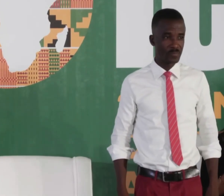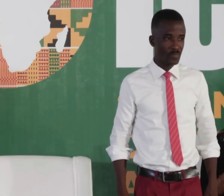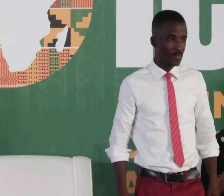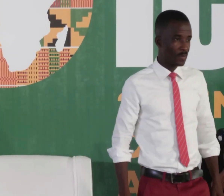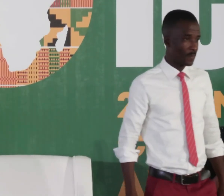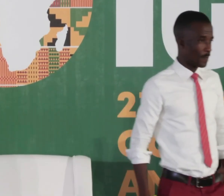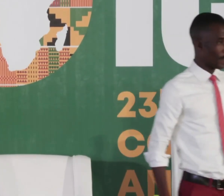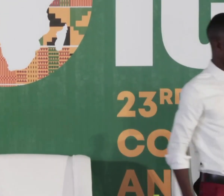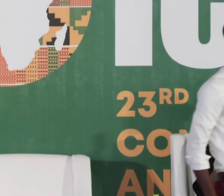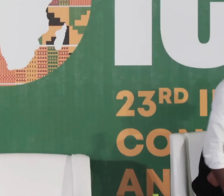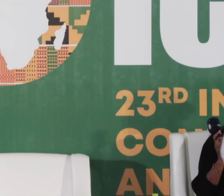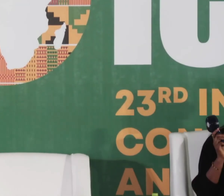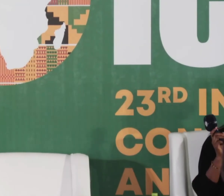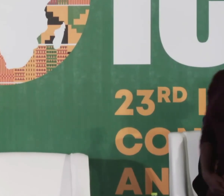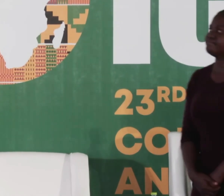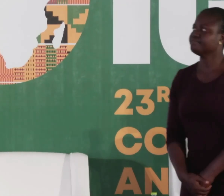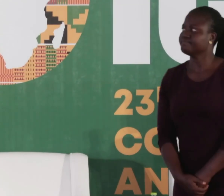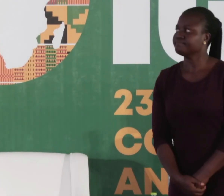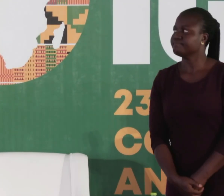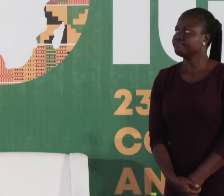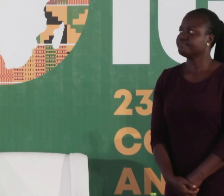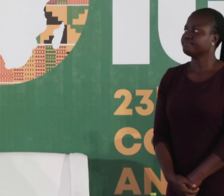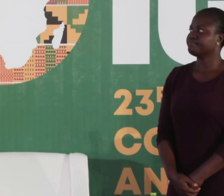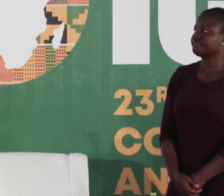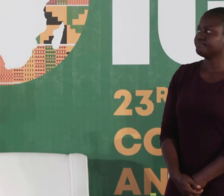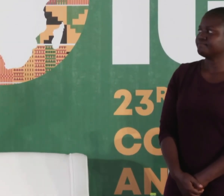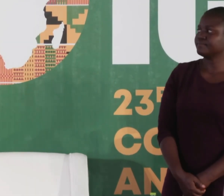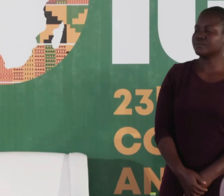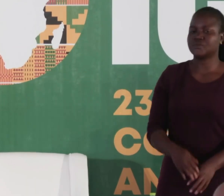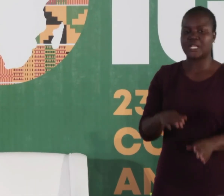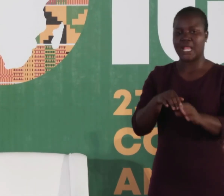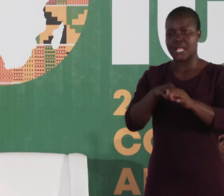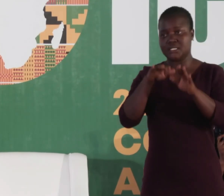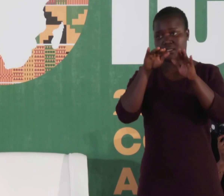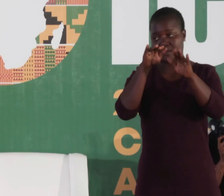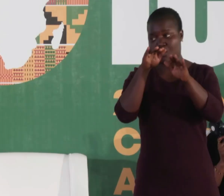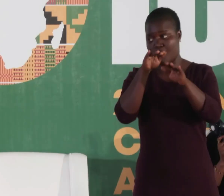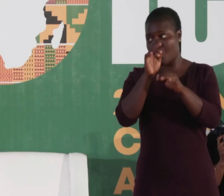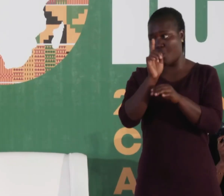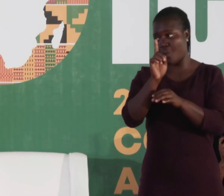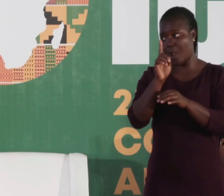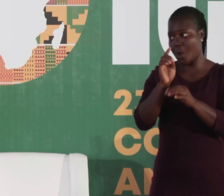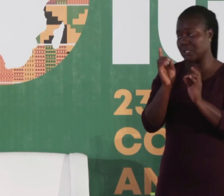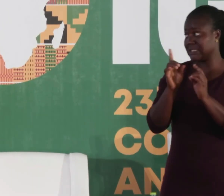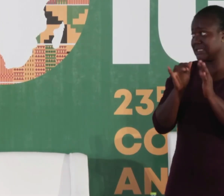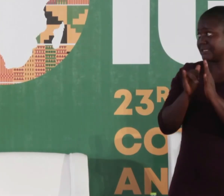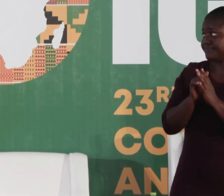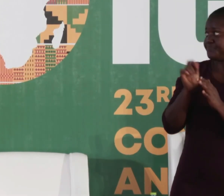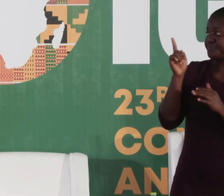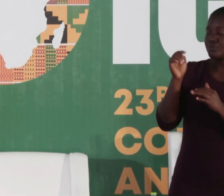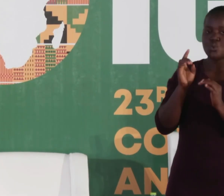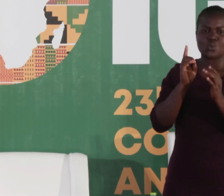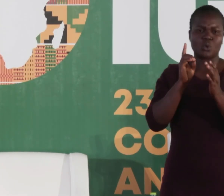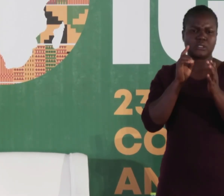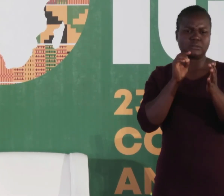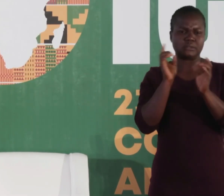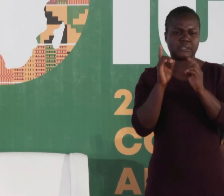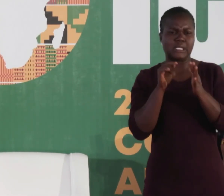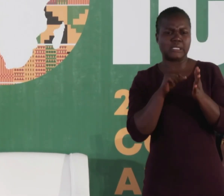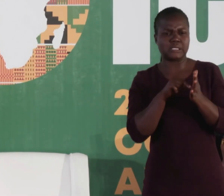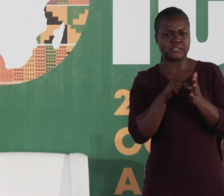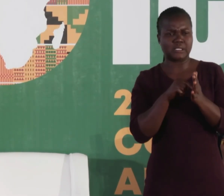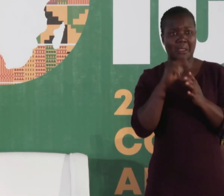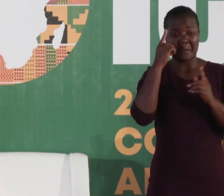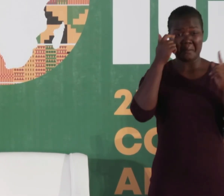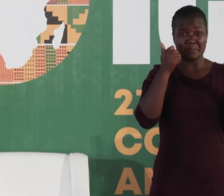workers in Harare, Zimbabwe. That's where we conducted this. We conducted this study because